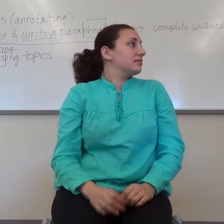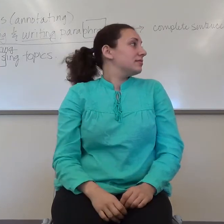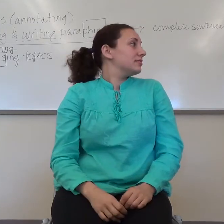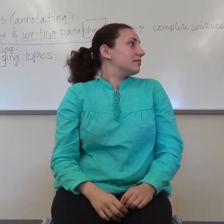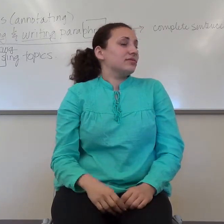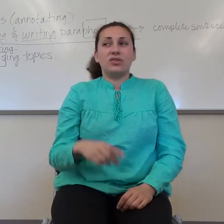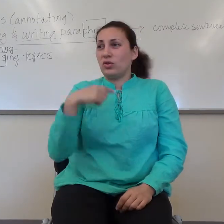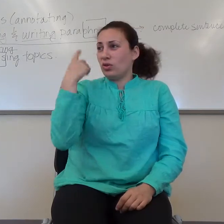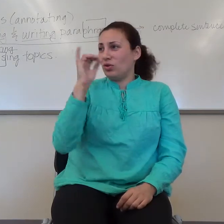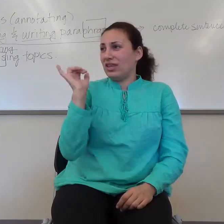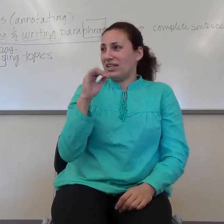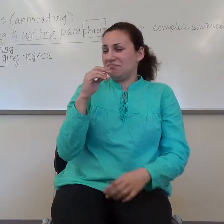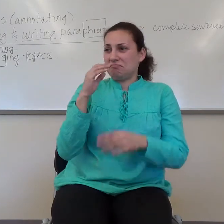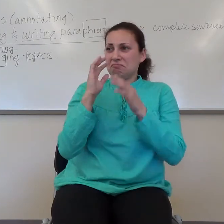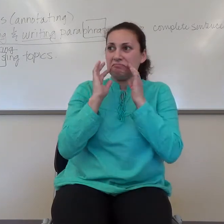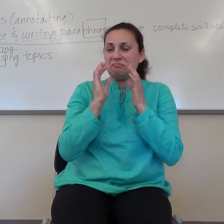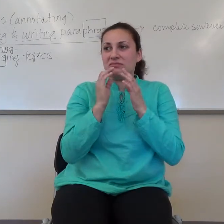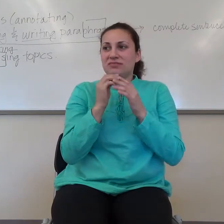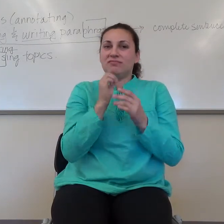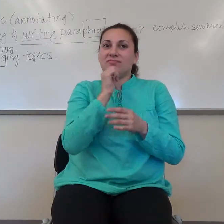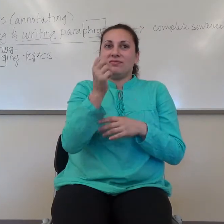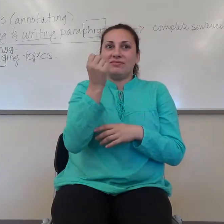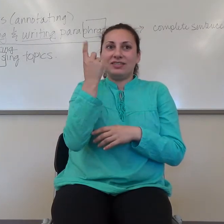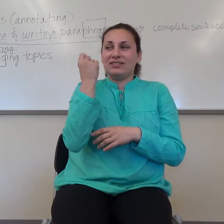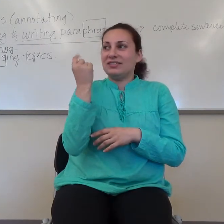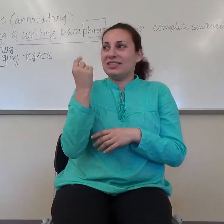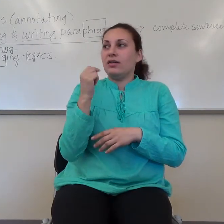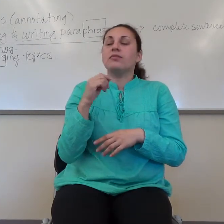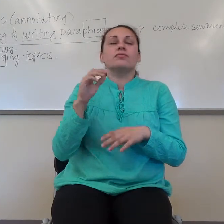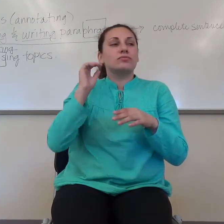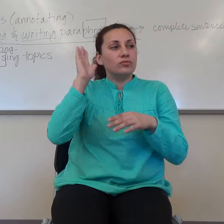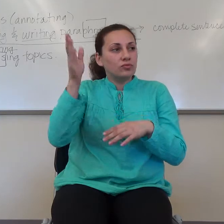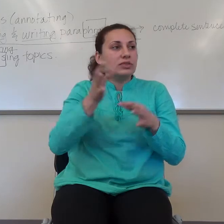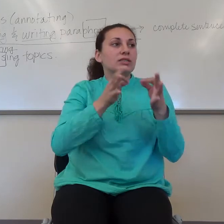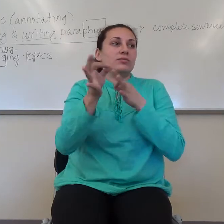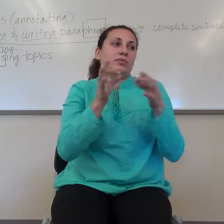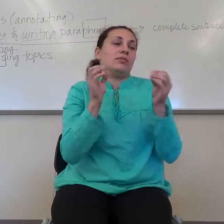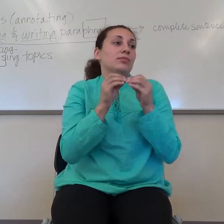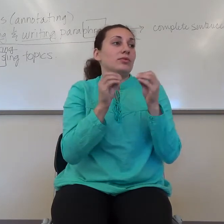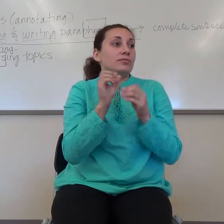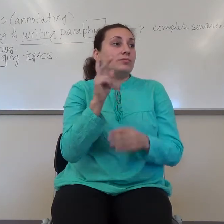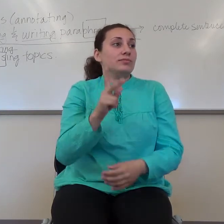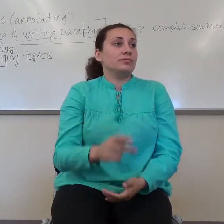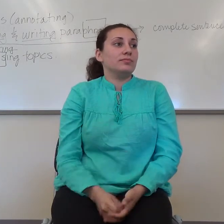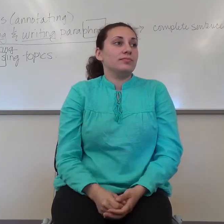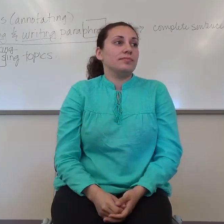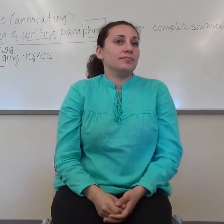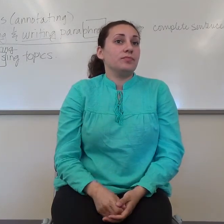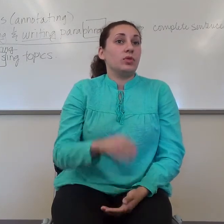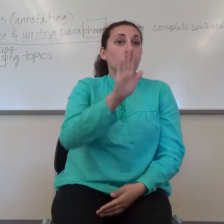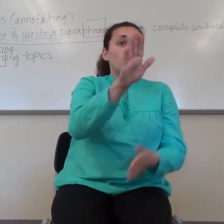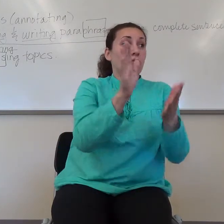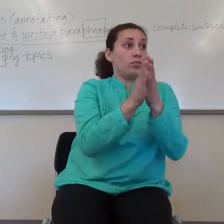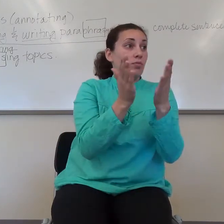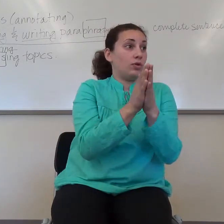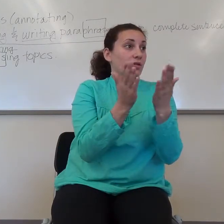what is she talking about? So we're going to keep straightening it out. Okay, in your book, and remember this is